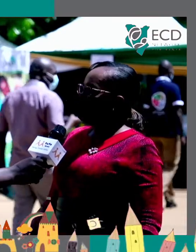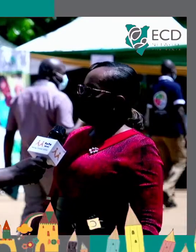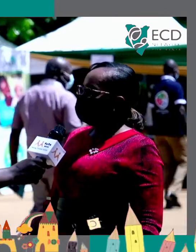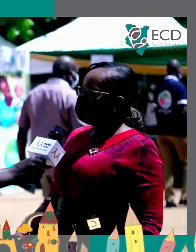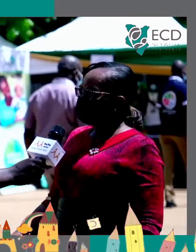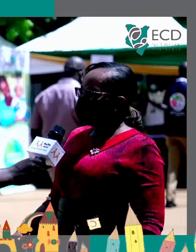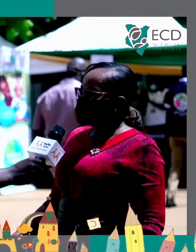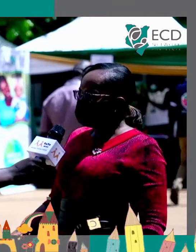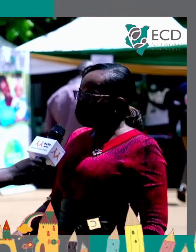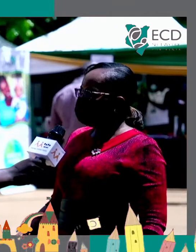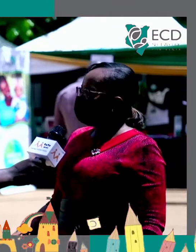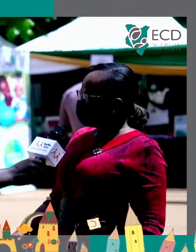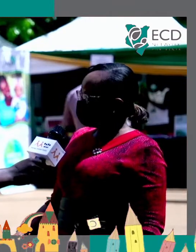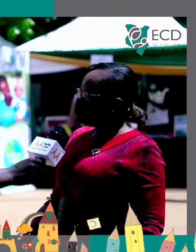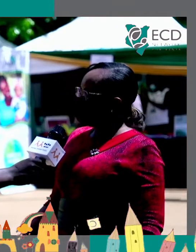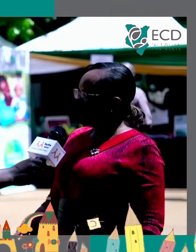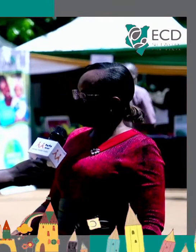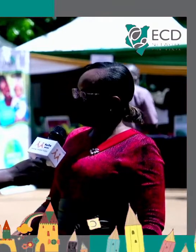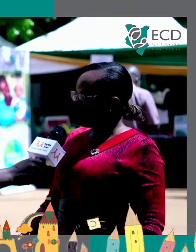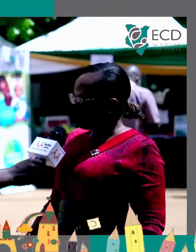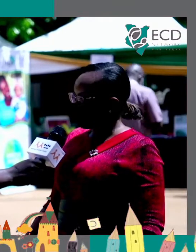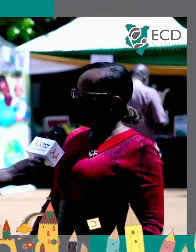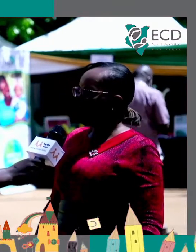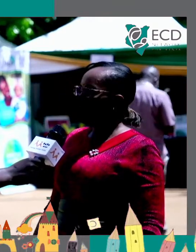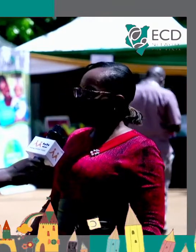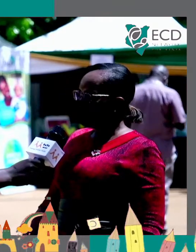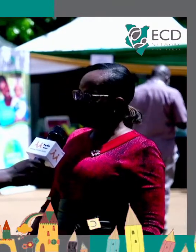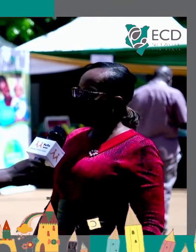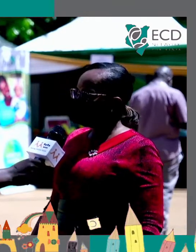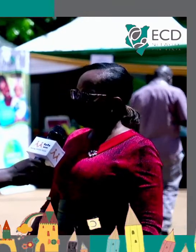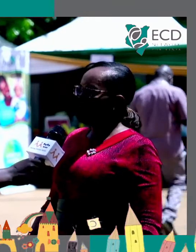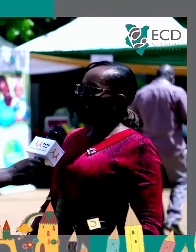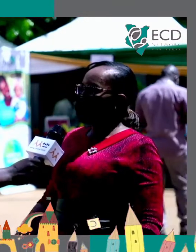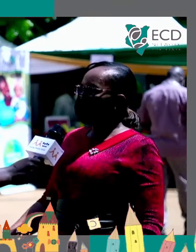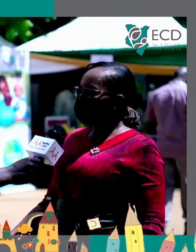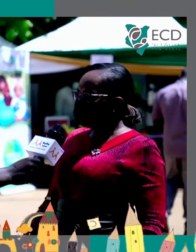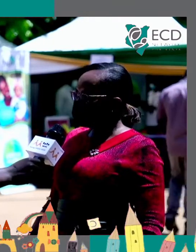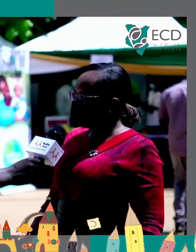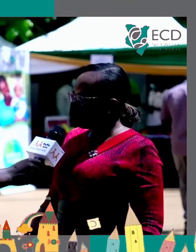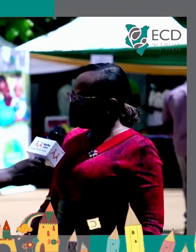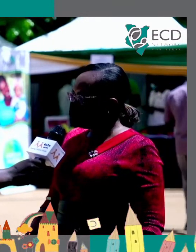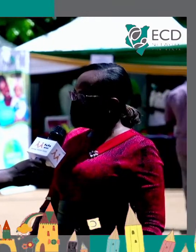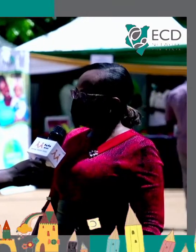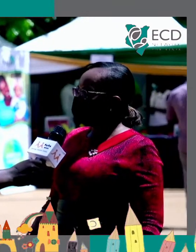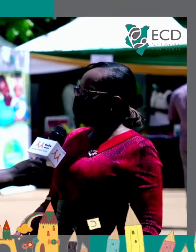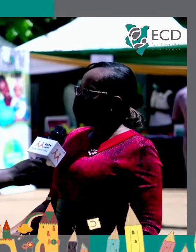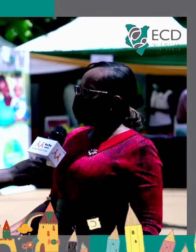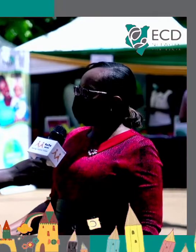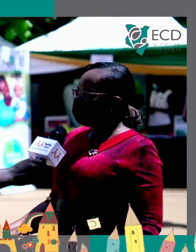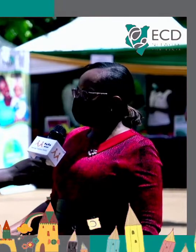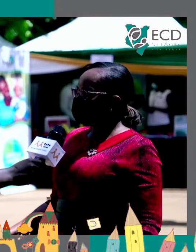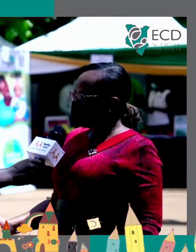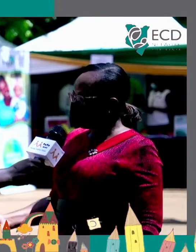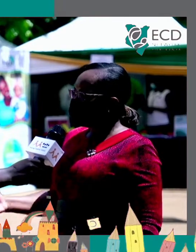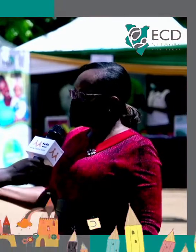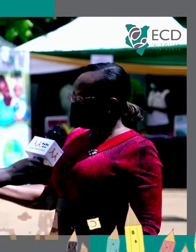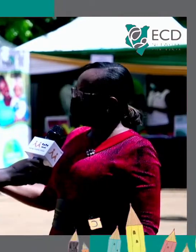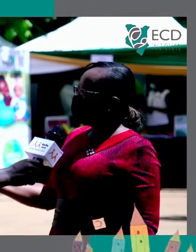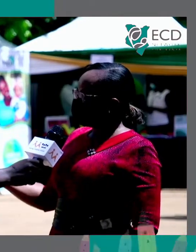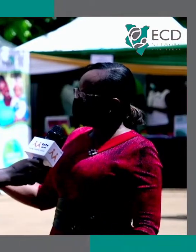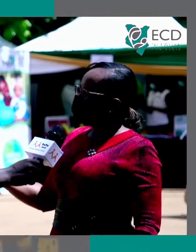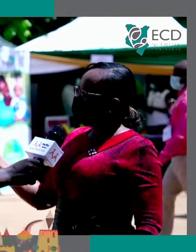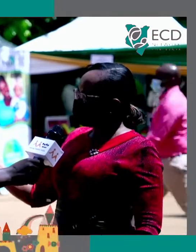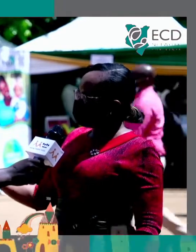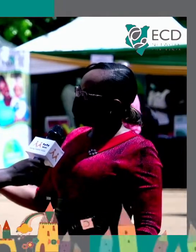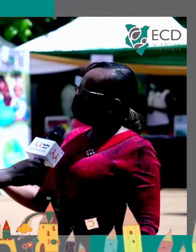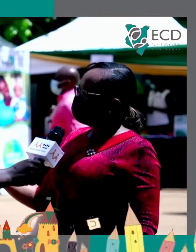major disease burden for our children. However, if we have vaccinated, if the country